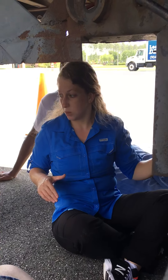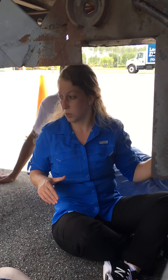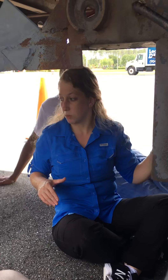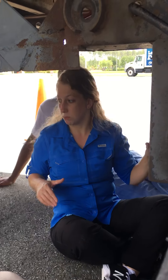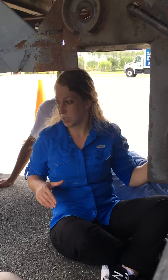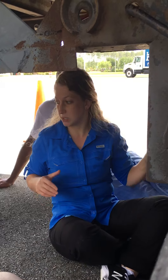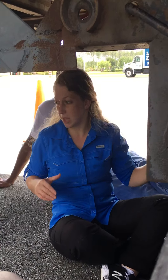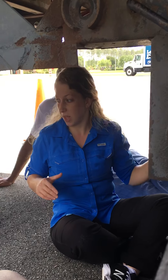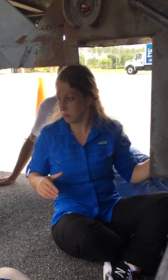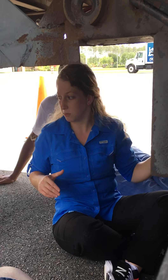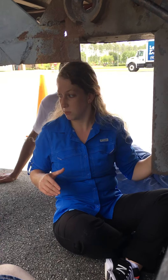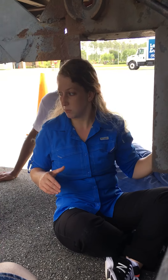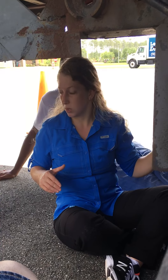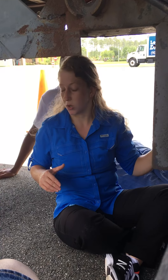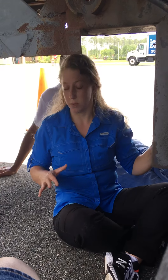chamber must say that. Yes. Okay.